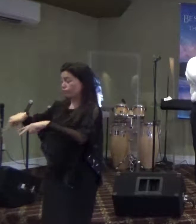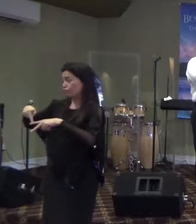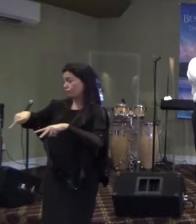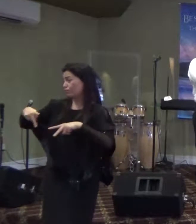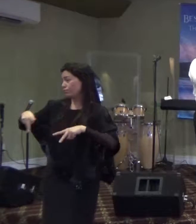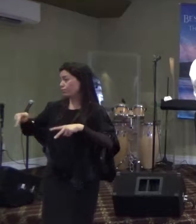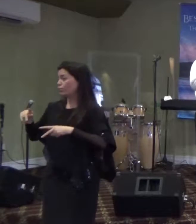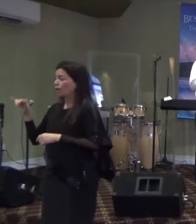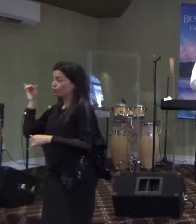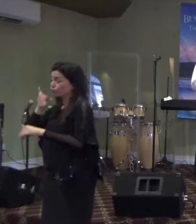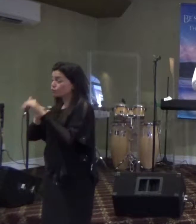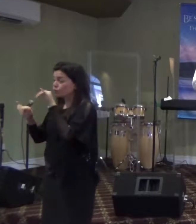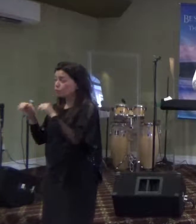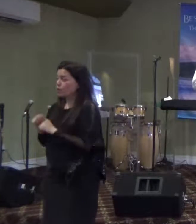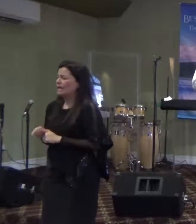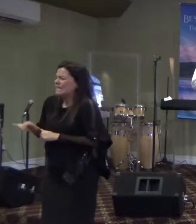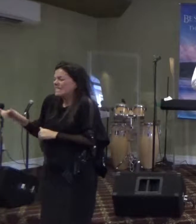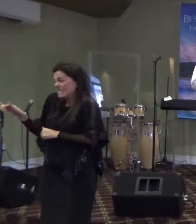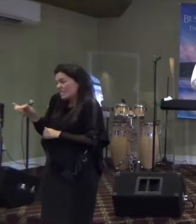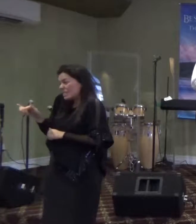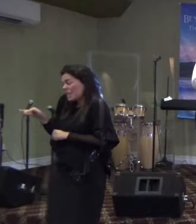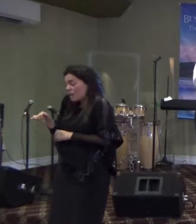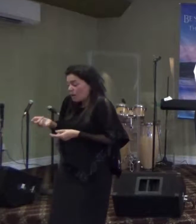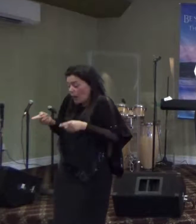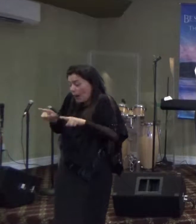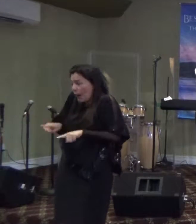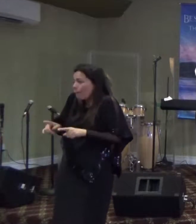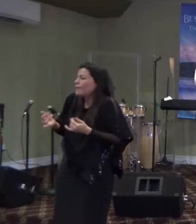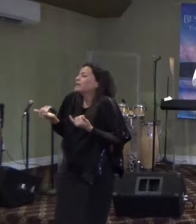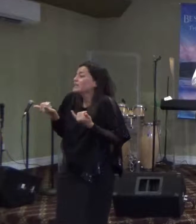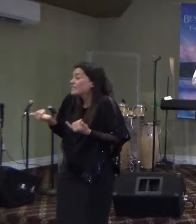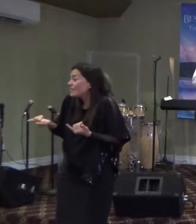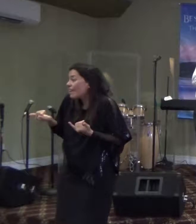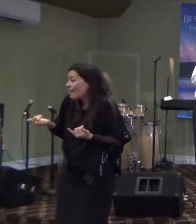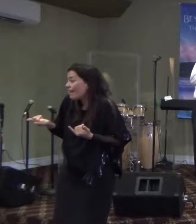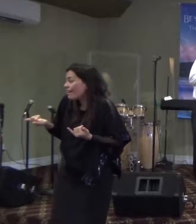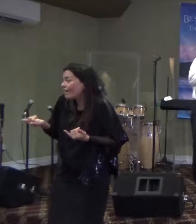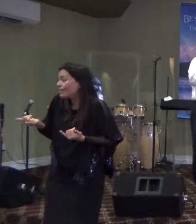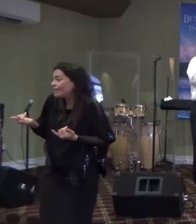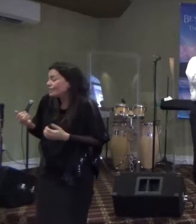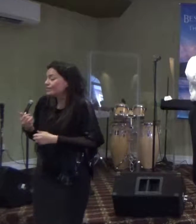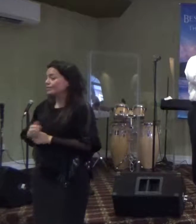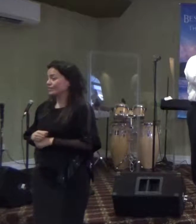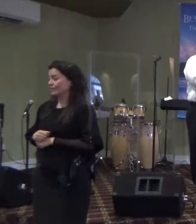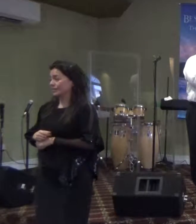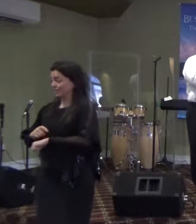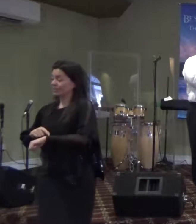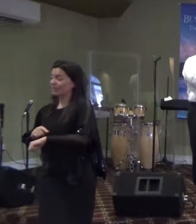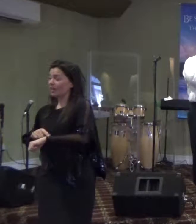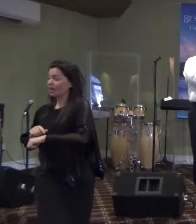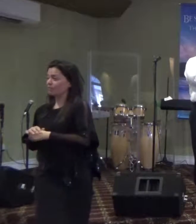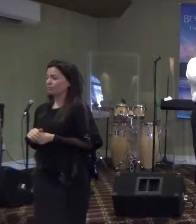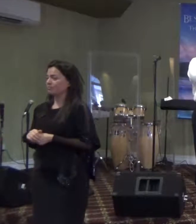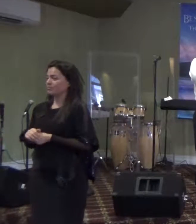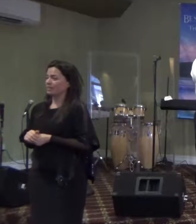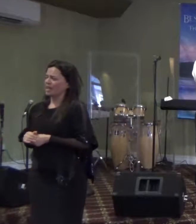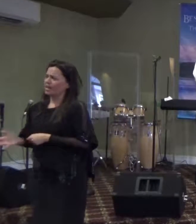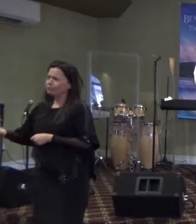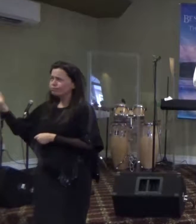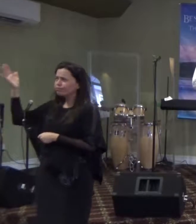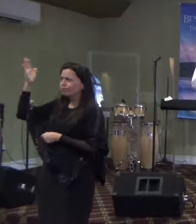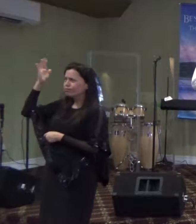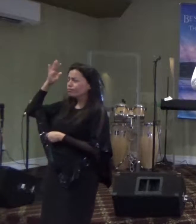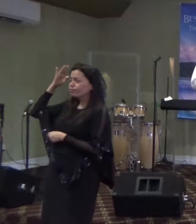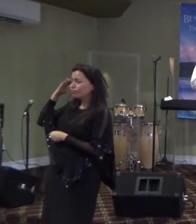of the Son of Man, Comían, bebían, se casaban y se daban en that they casamiento. would eat and drink and get married and would be given